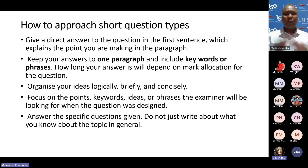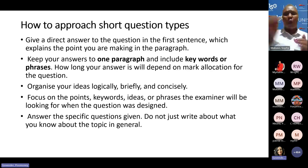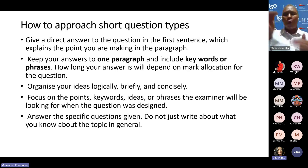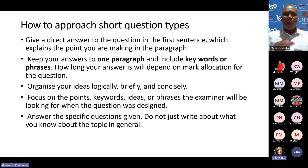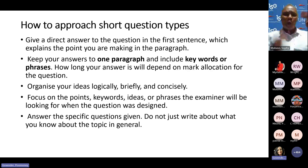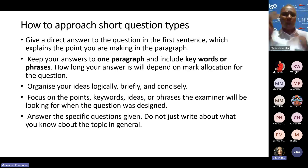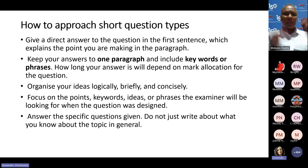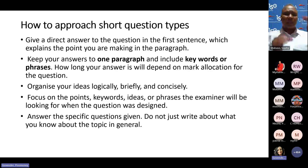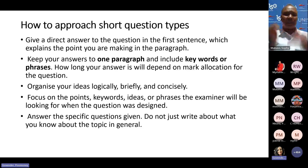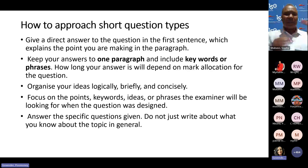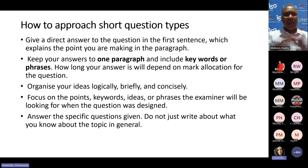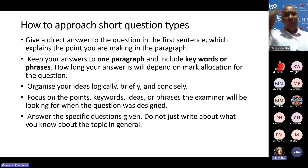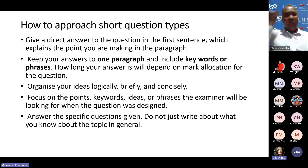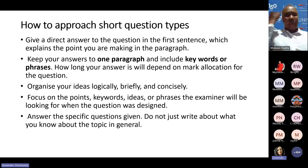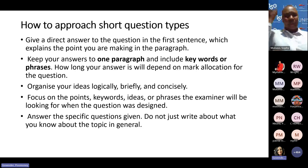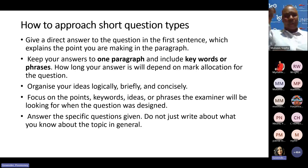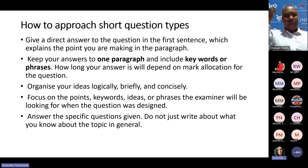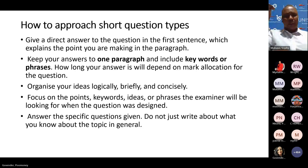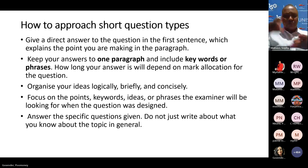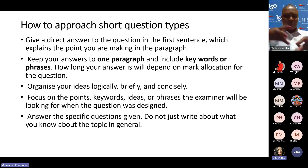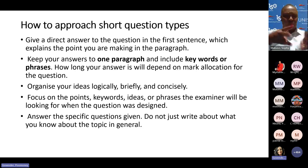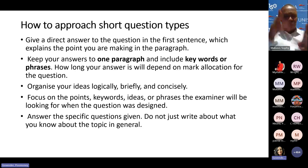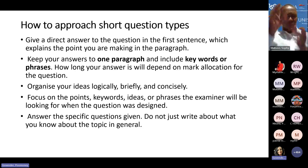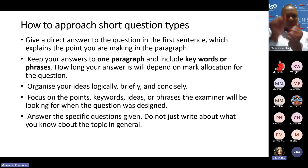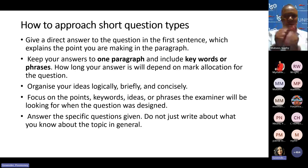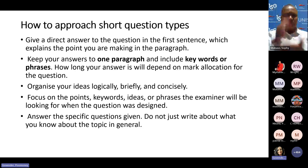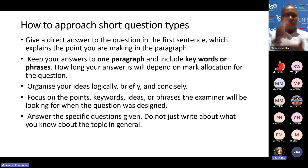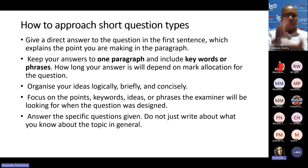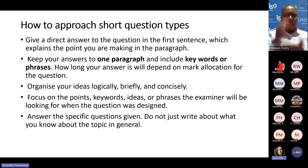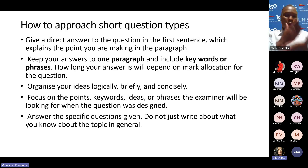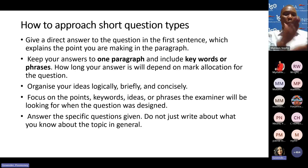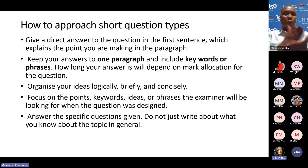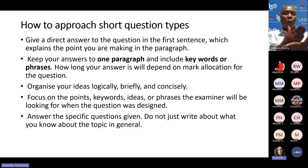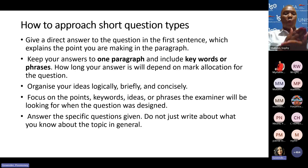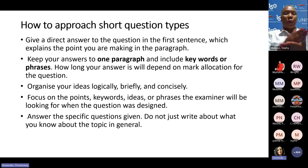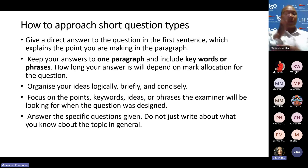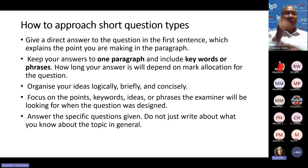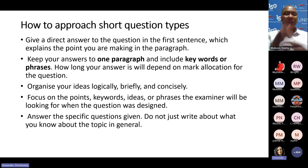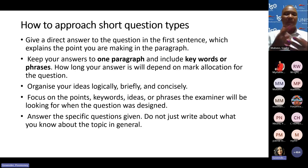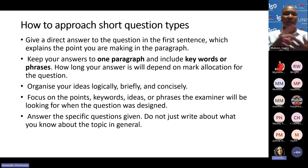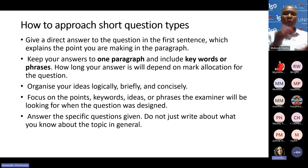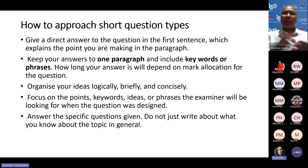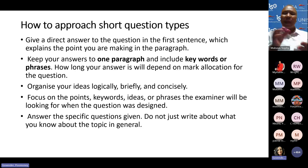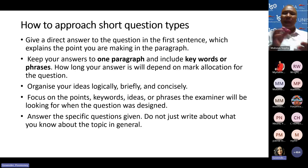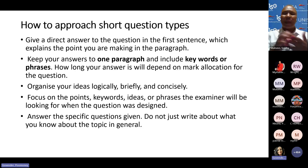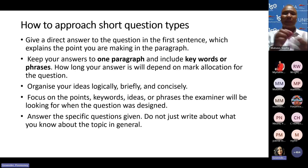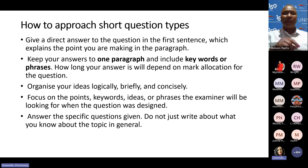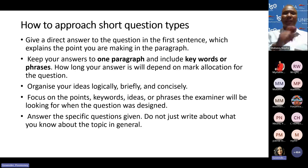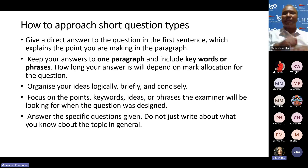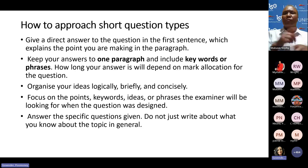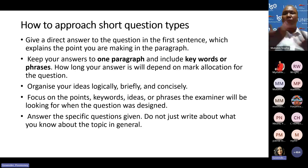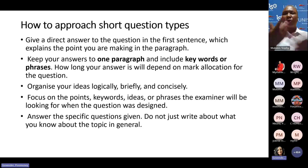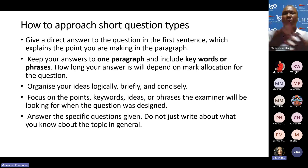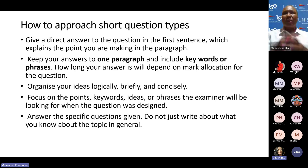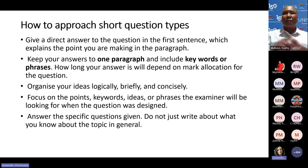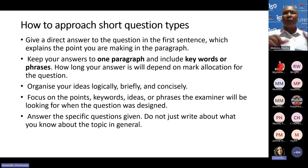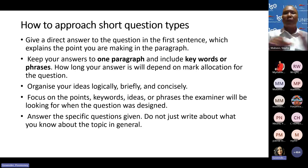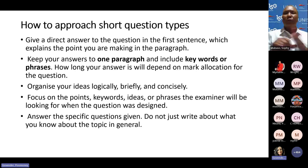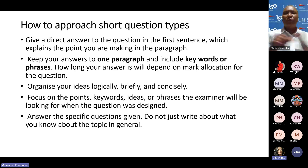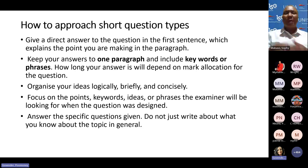ideas logically, briefly, and concisely. Do not write in sophisticated terms. Use simple